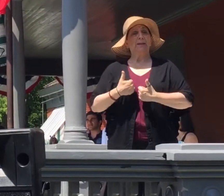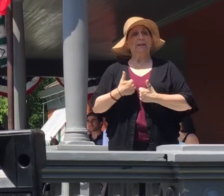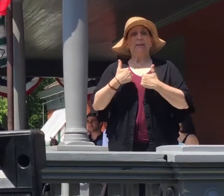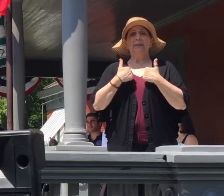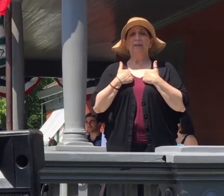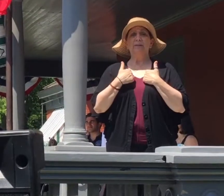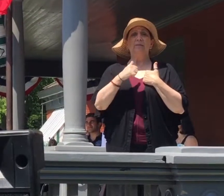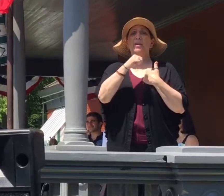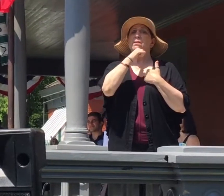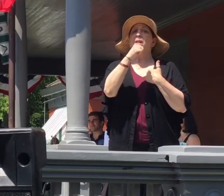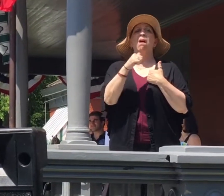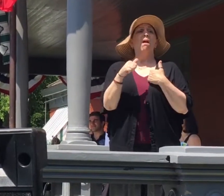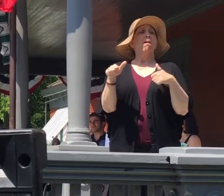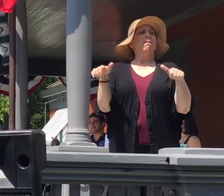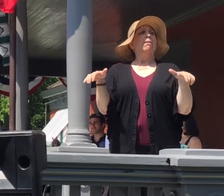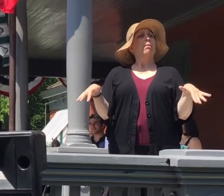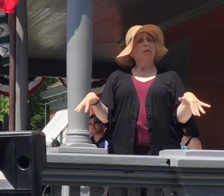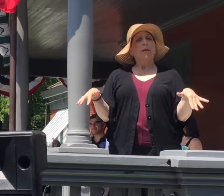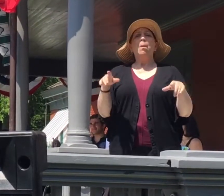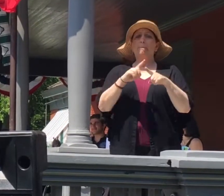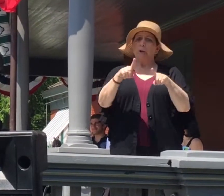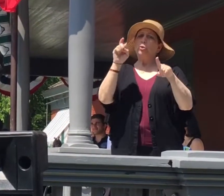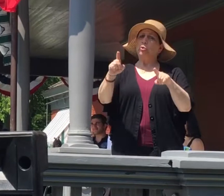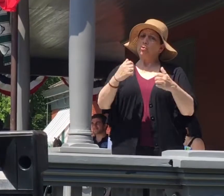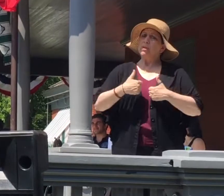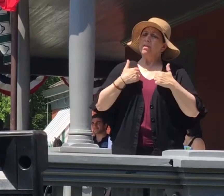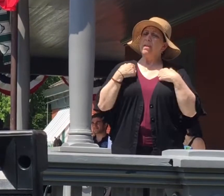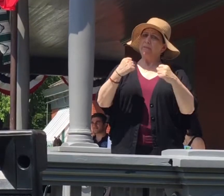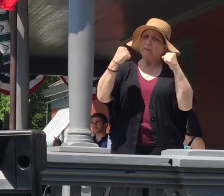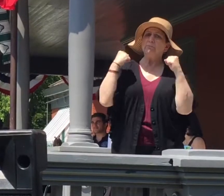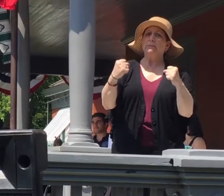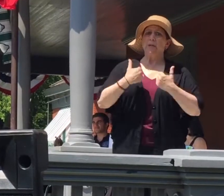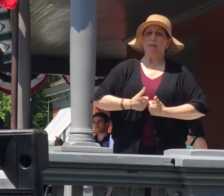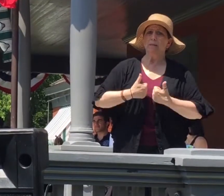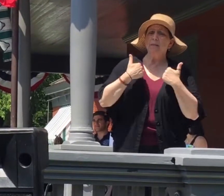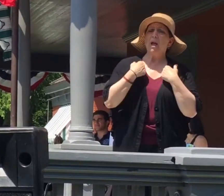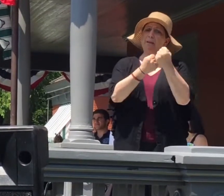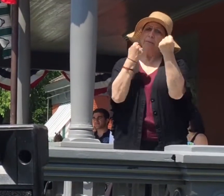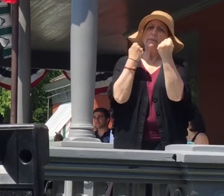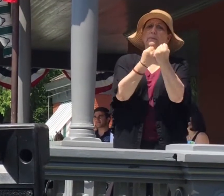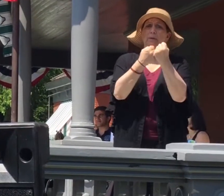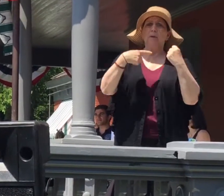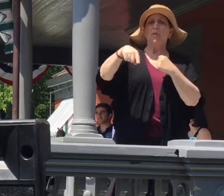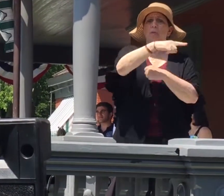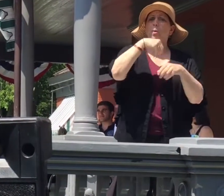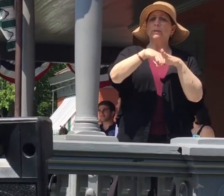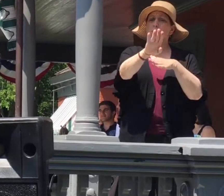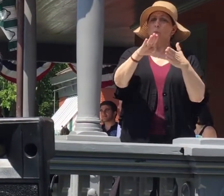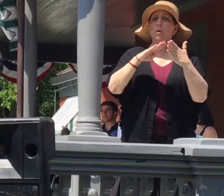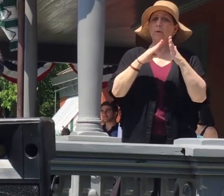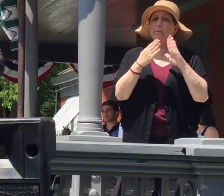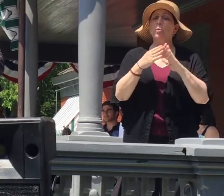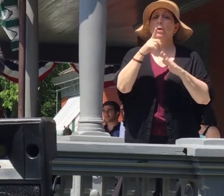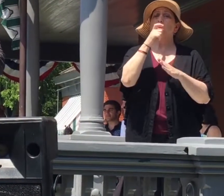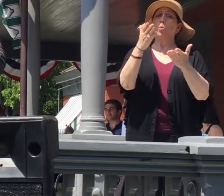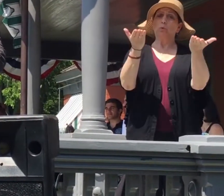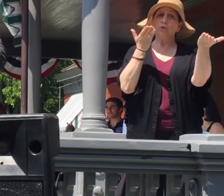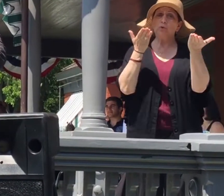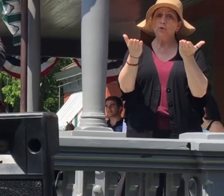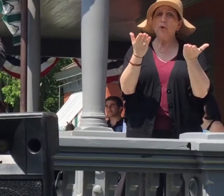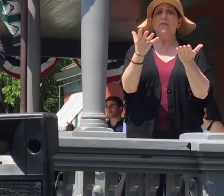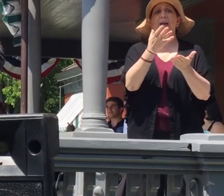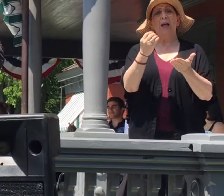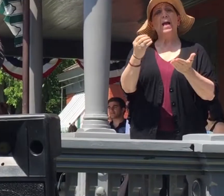the life of ignoble ease, live the strenuous life on behalf of those in your community who